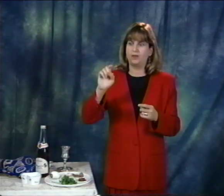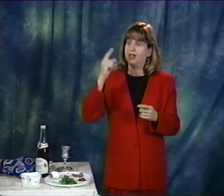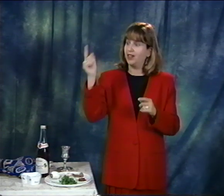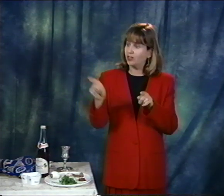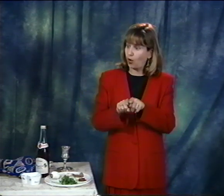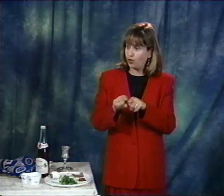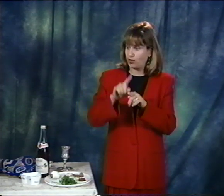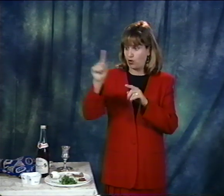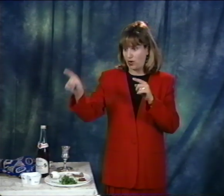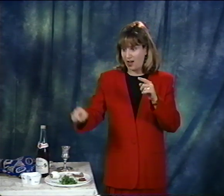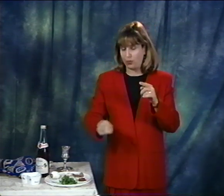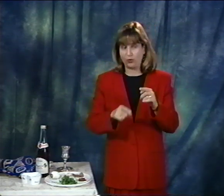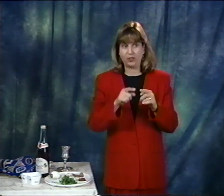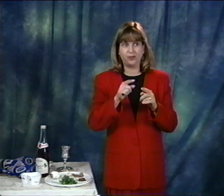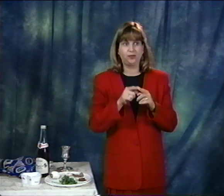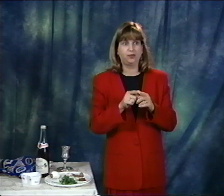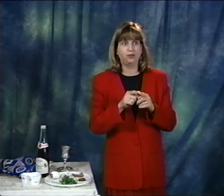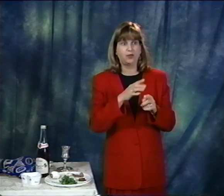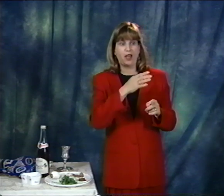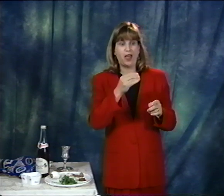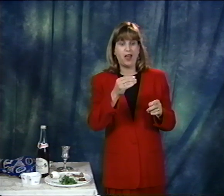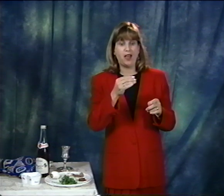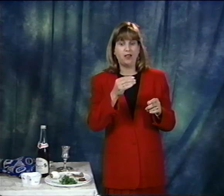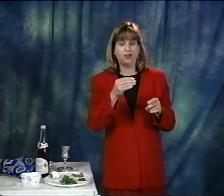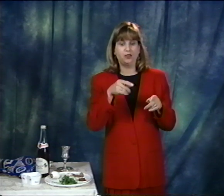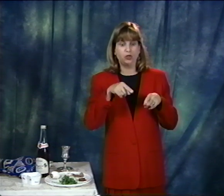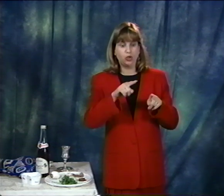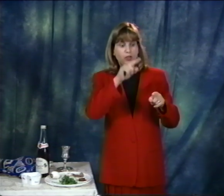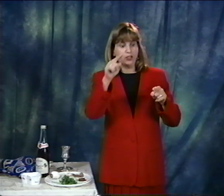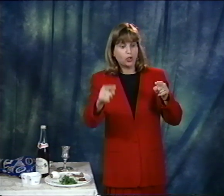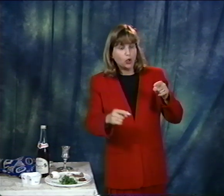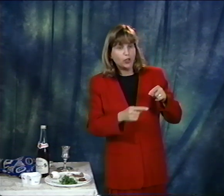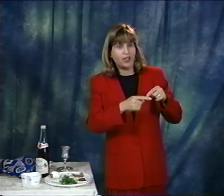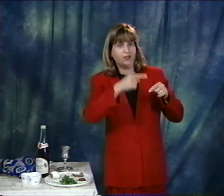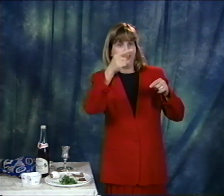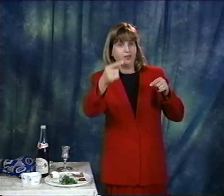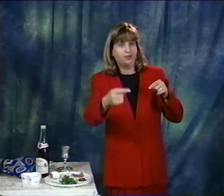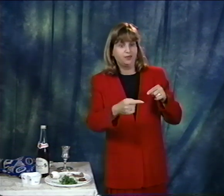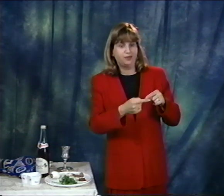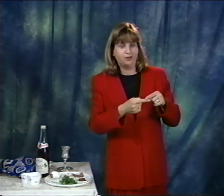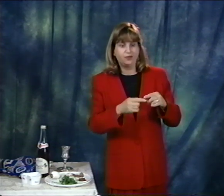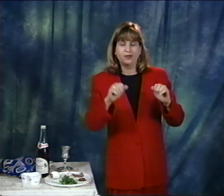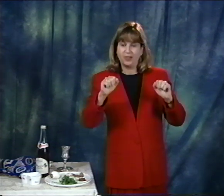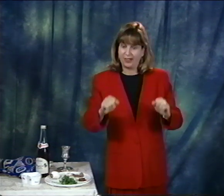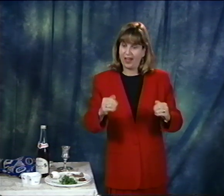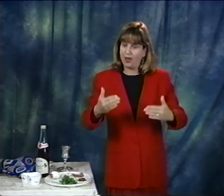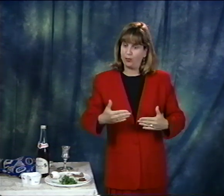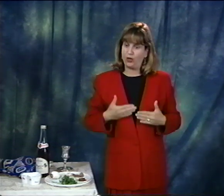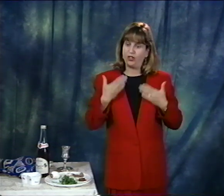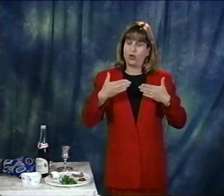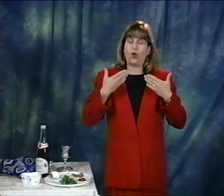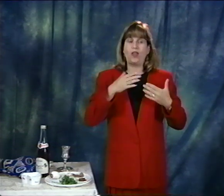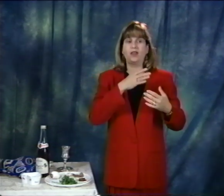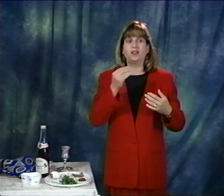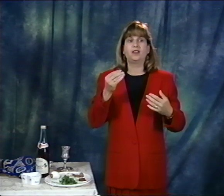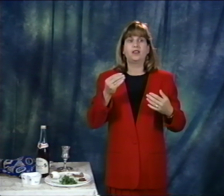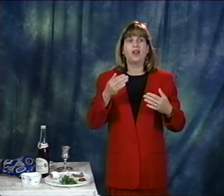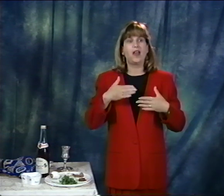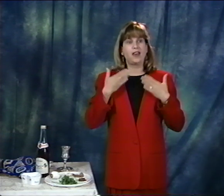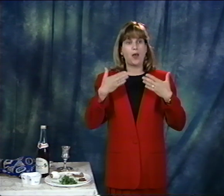offers encouragement, for the wheel of fortune is also round, and during its turning can bring